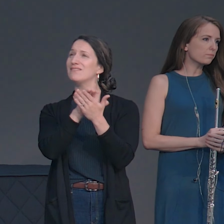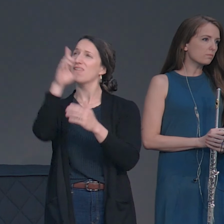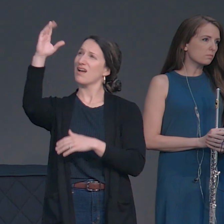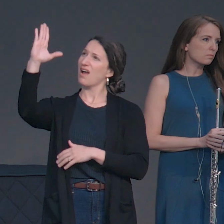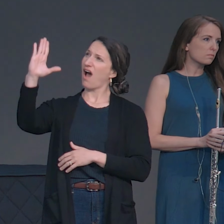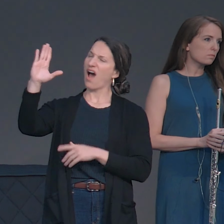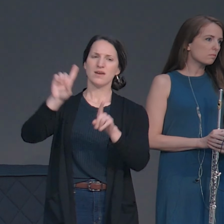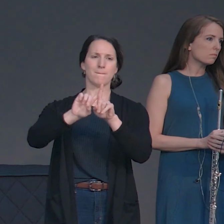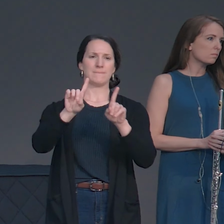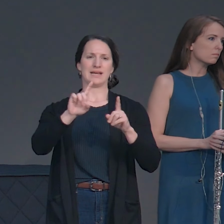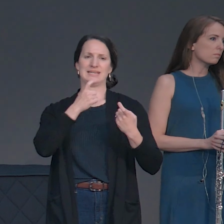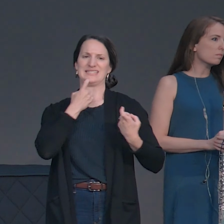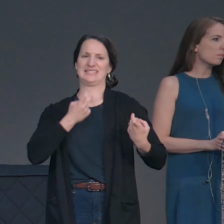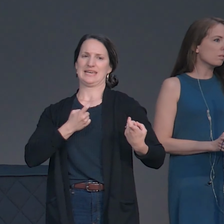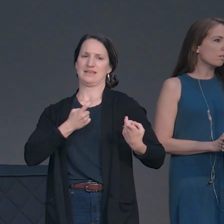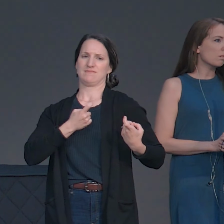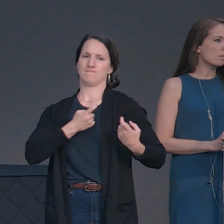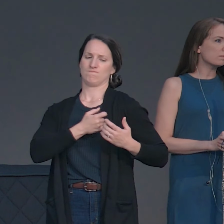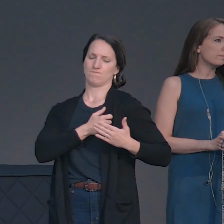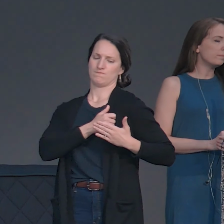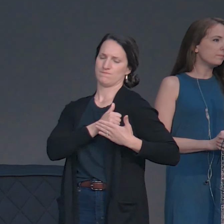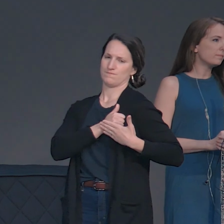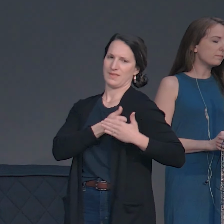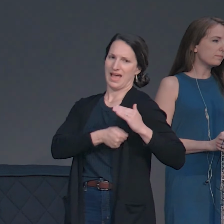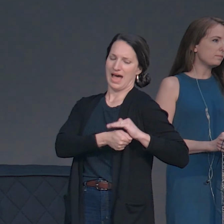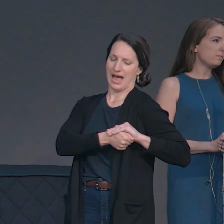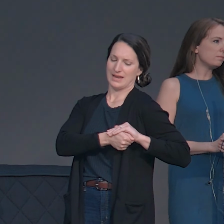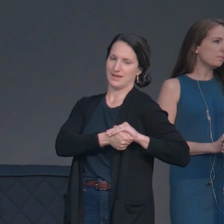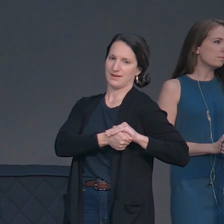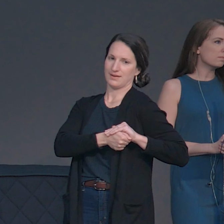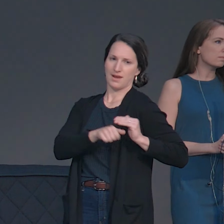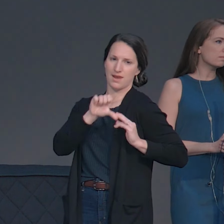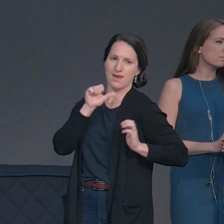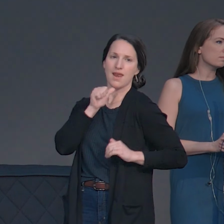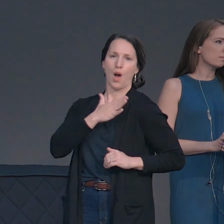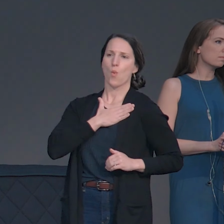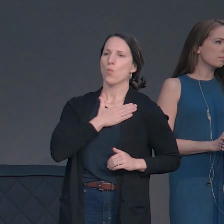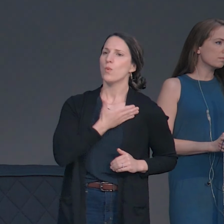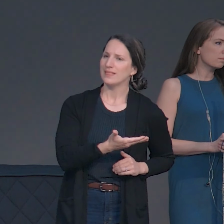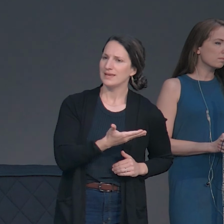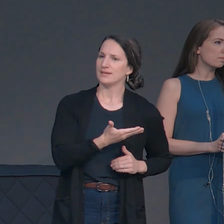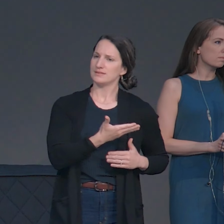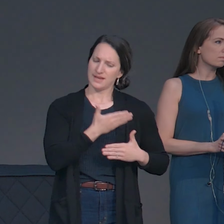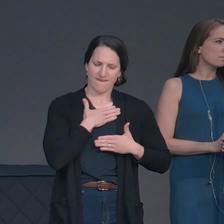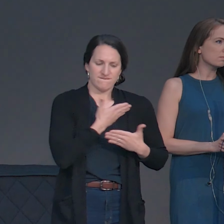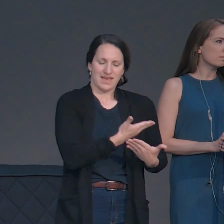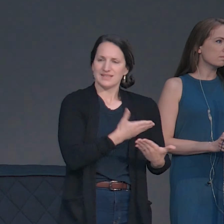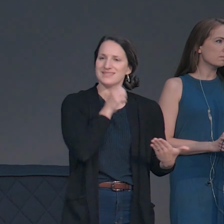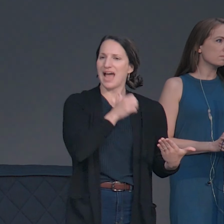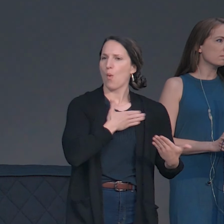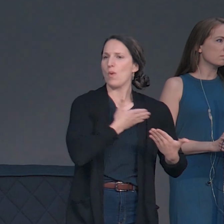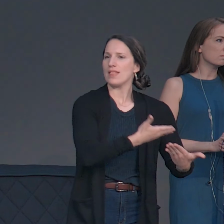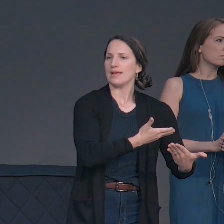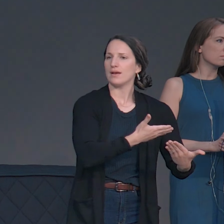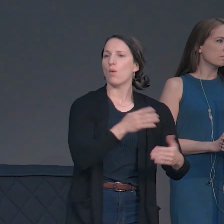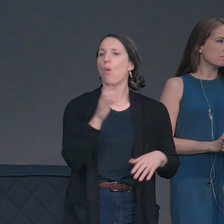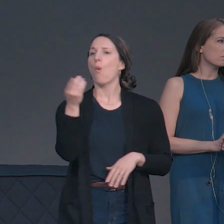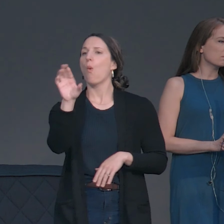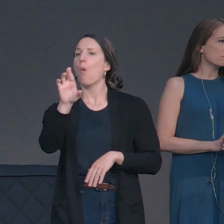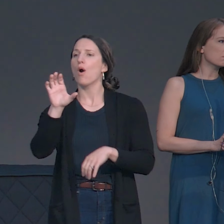is wrong and have not been willing to confess and turn away from it? Or what if you're under church discipline here or at